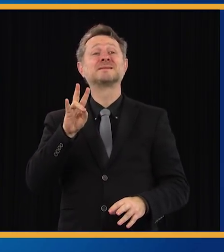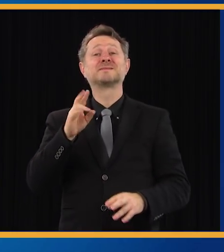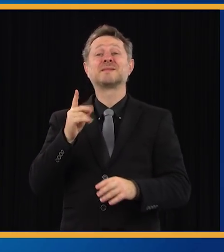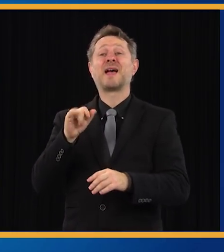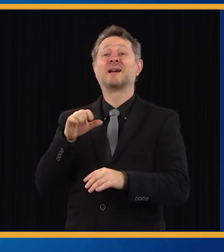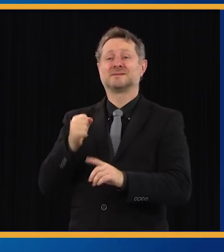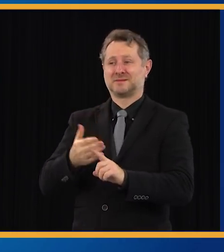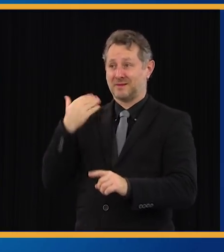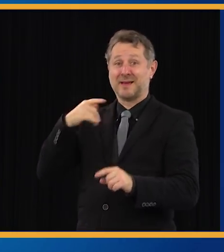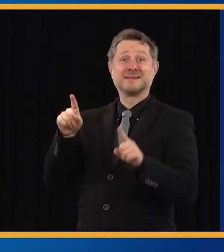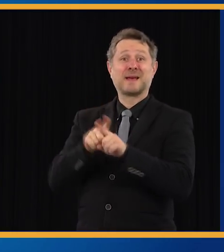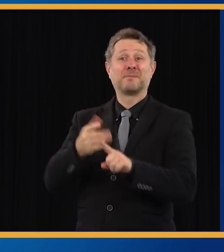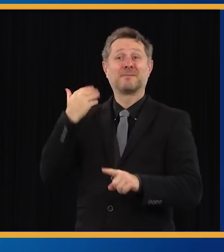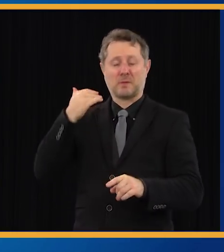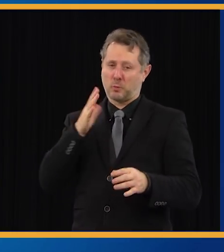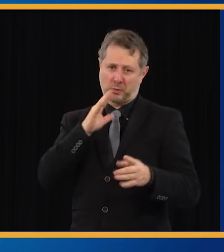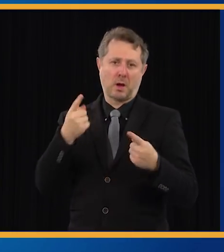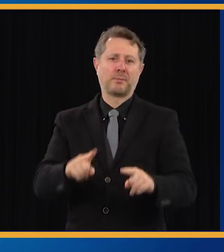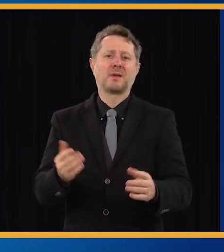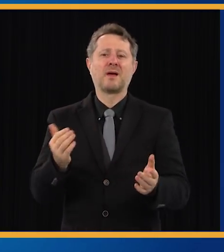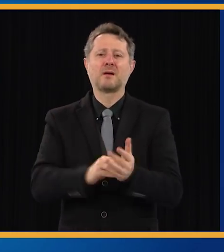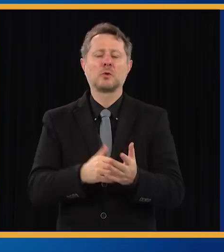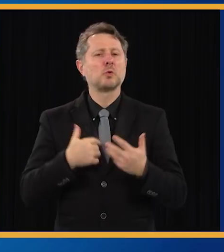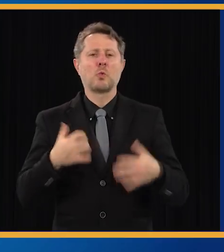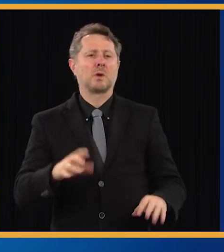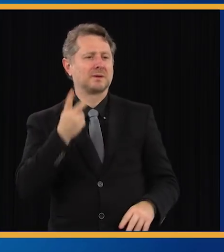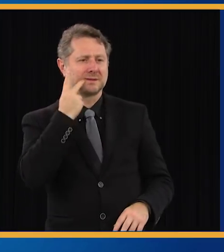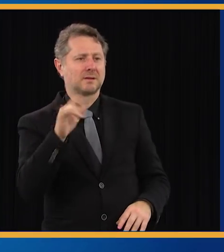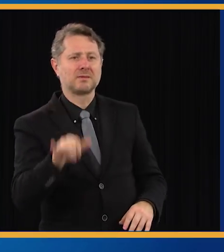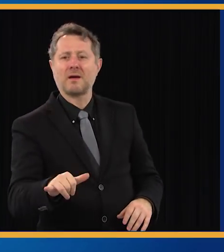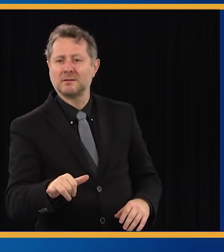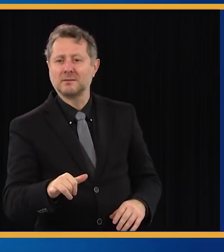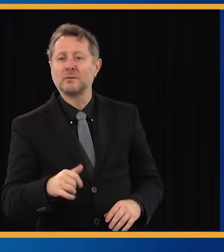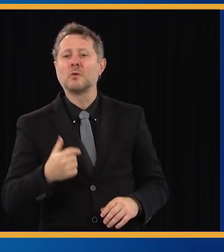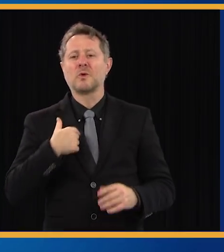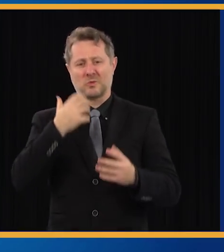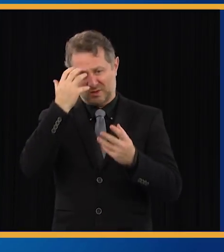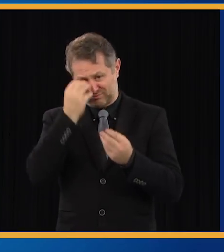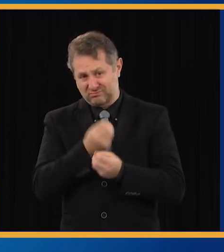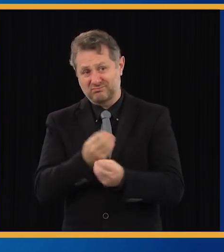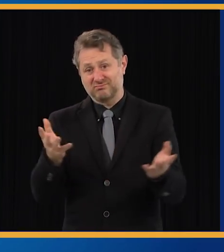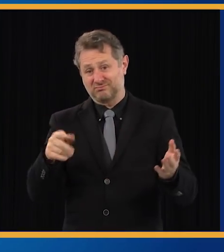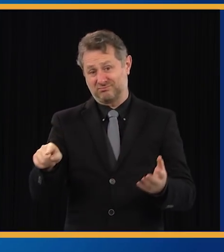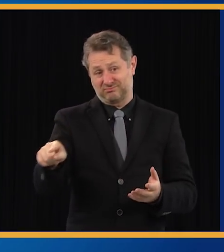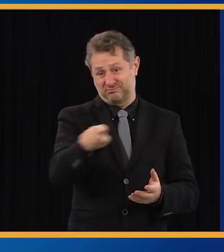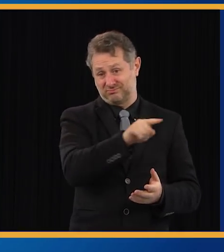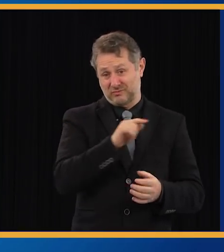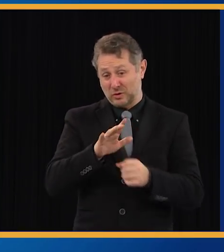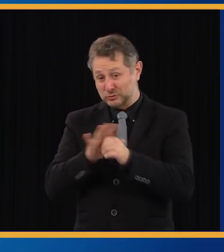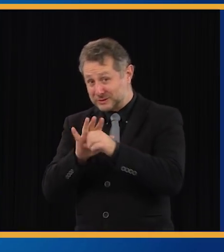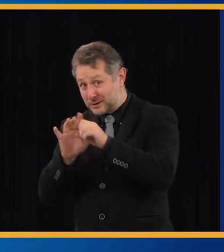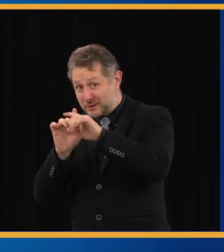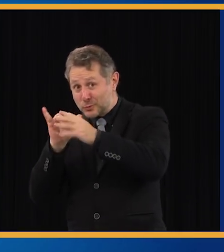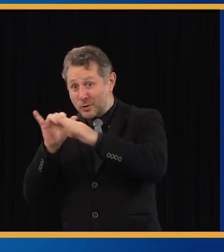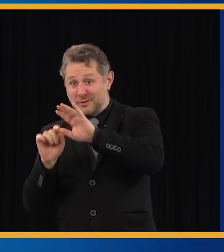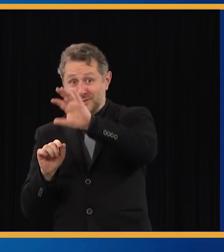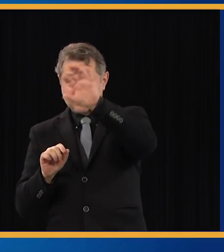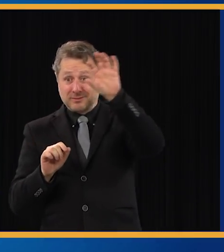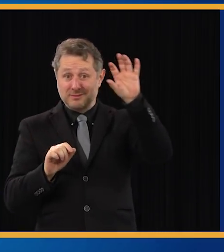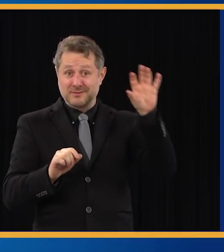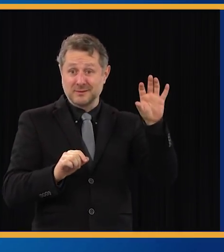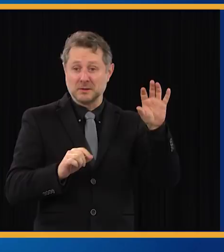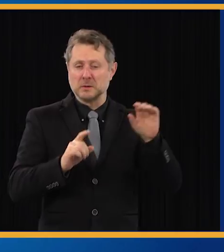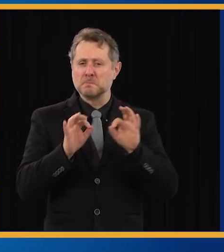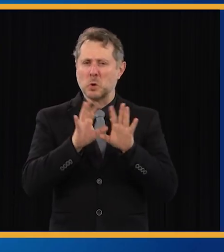that. So what I want to say to my regional colleagues is be smart. Well, we want to